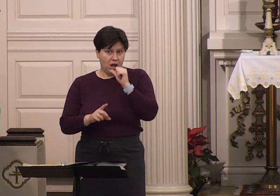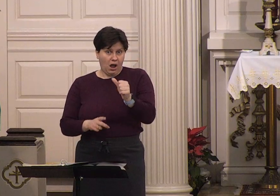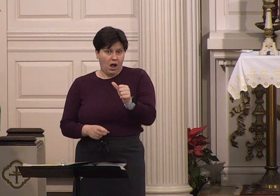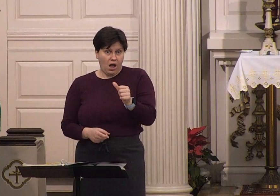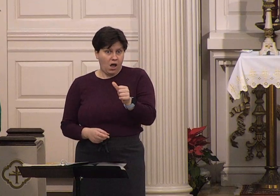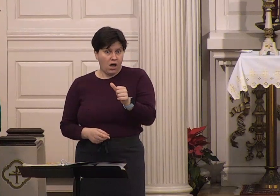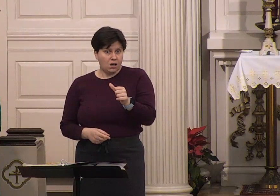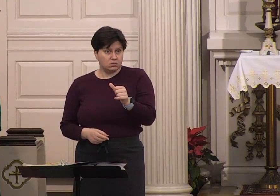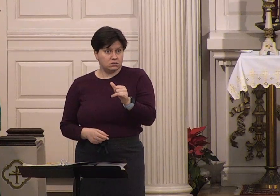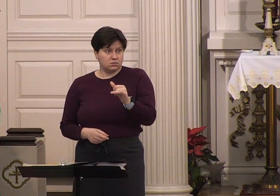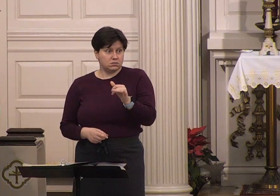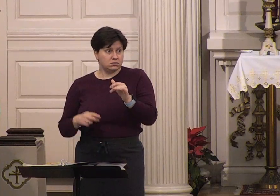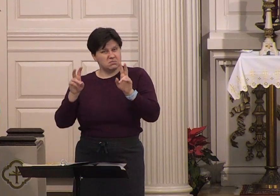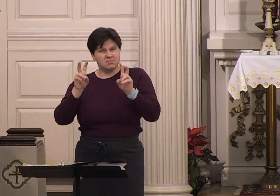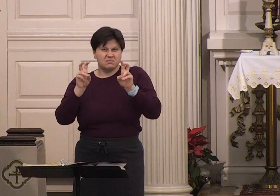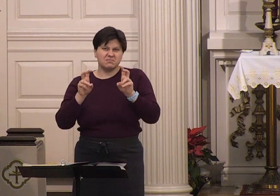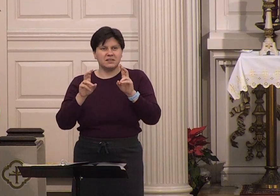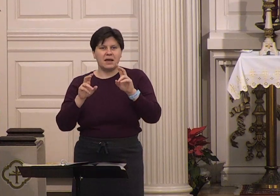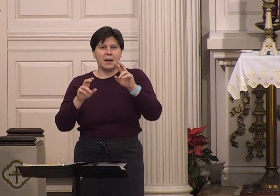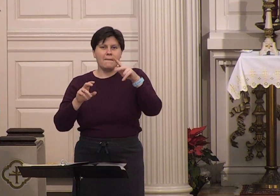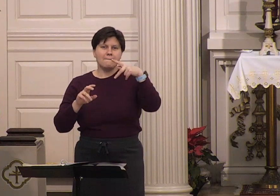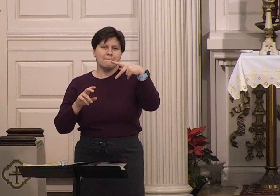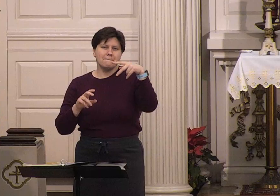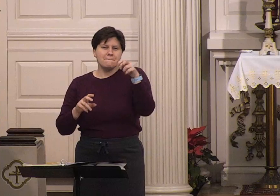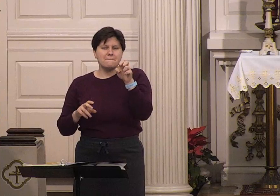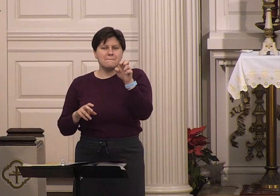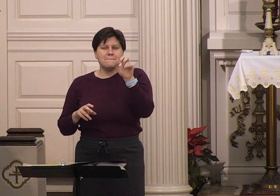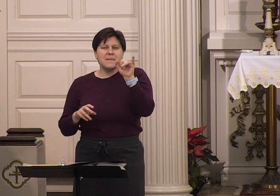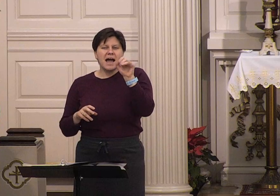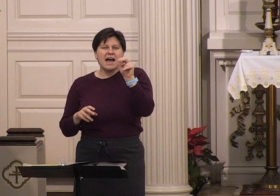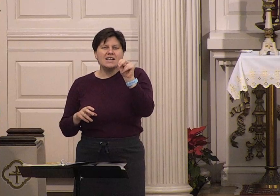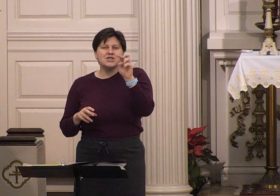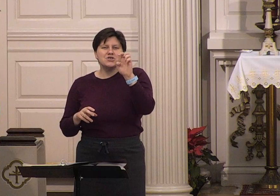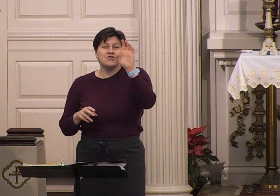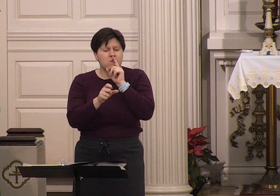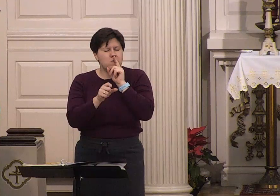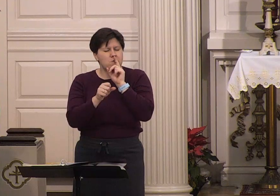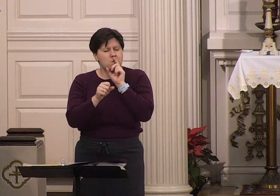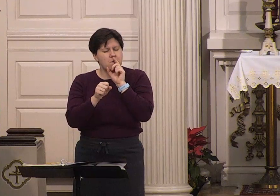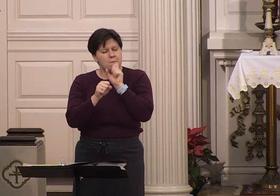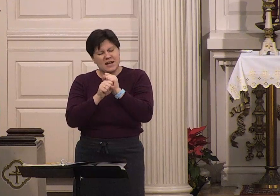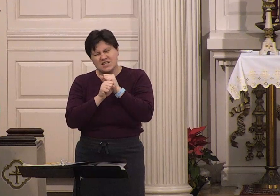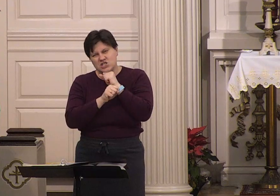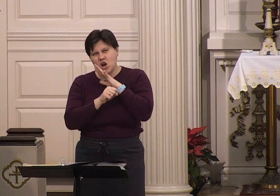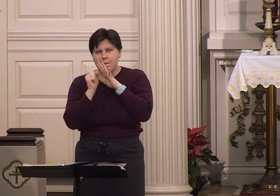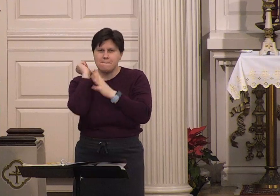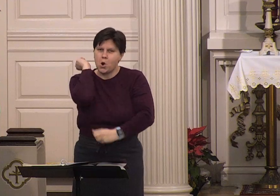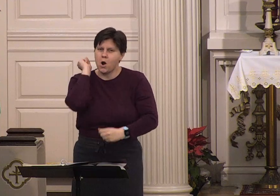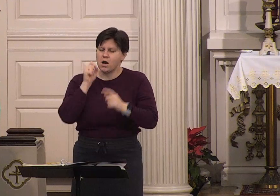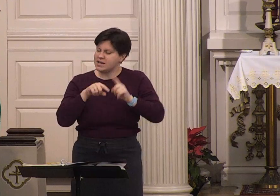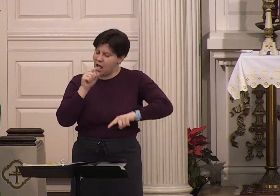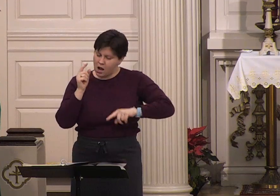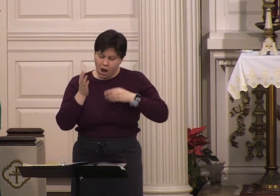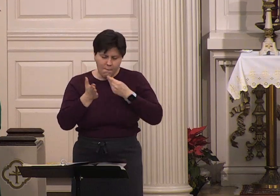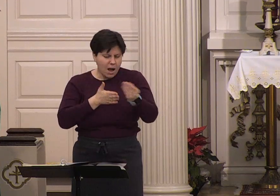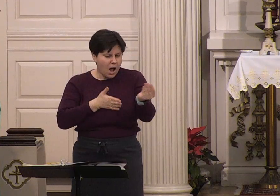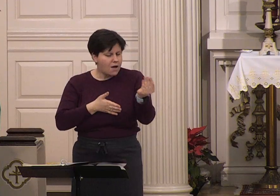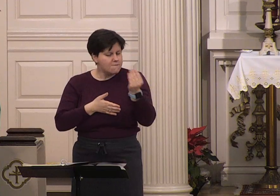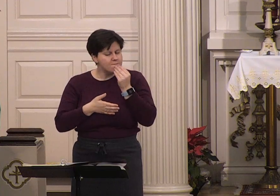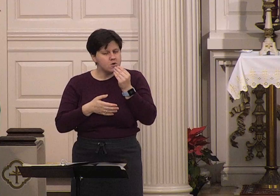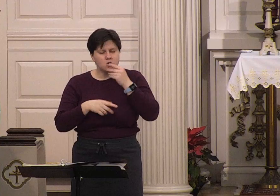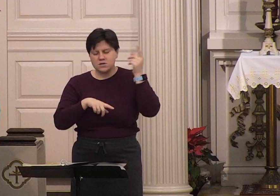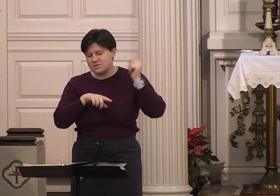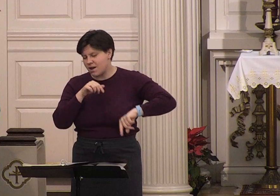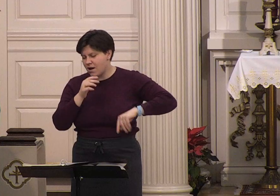the old-fashioned term is penury. That means we're really dirt poor and can't even buy food, can't even buy